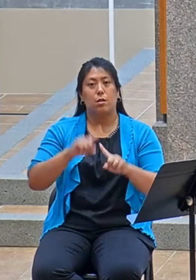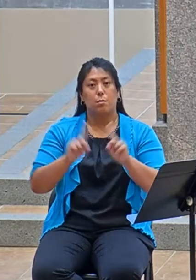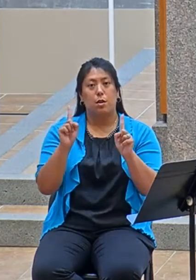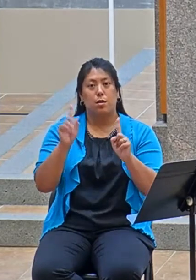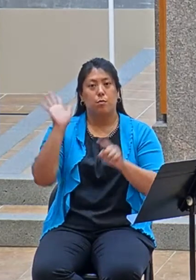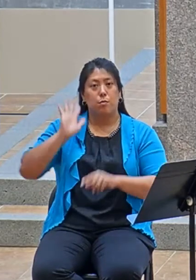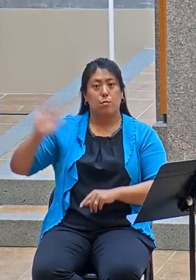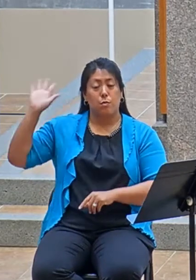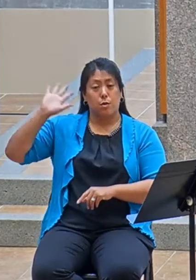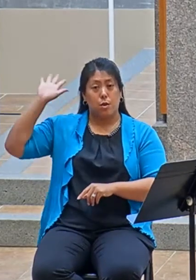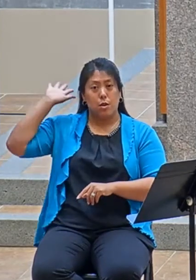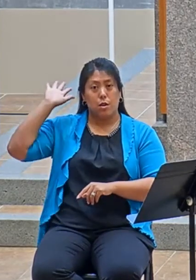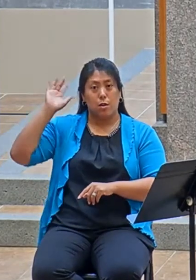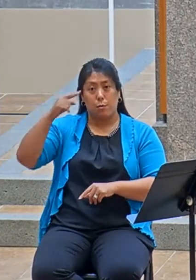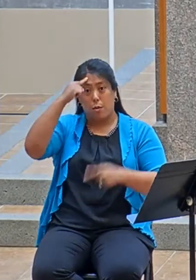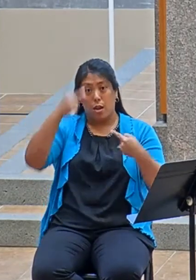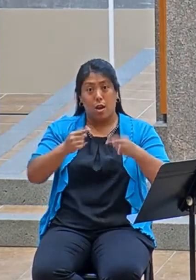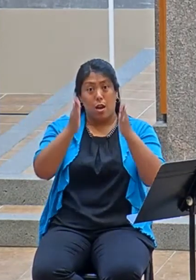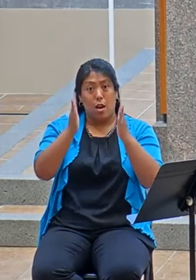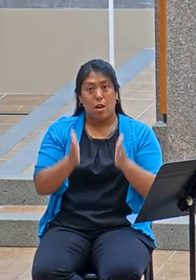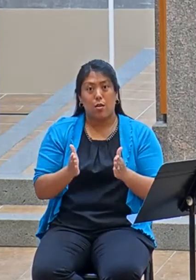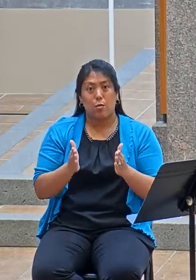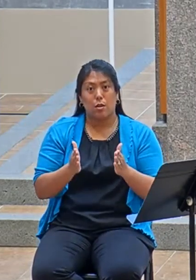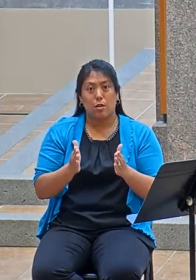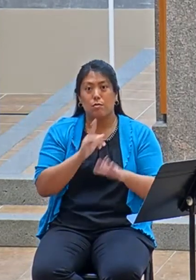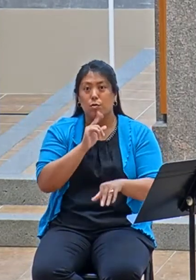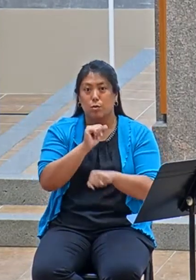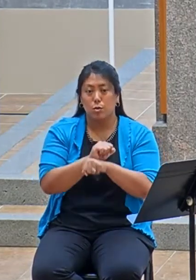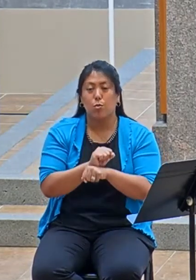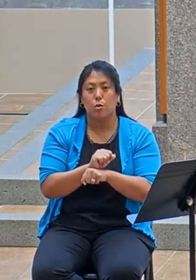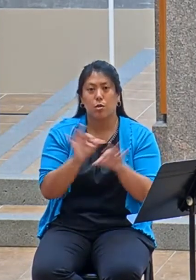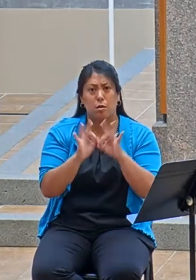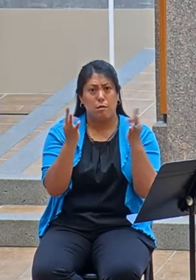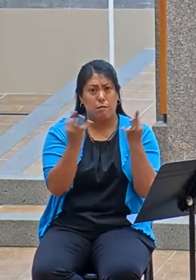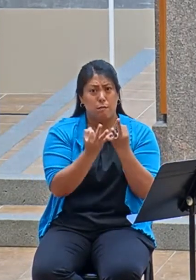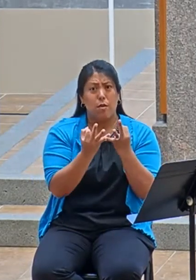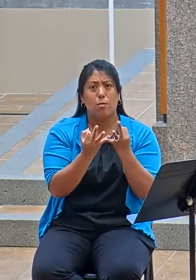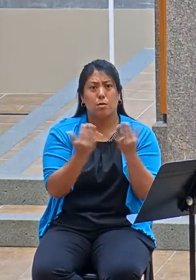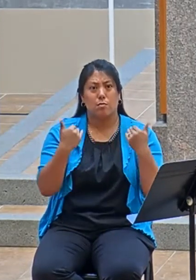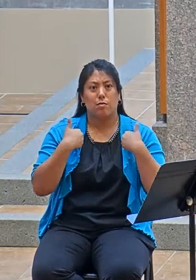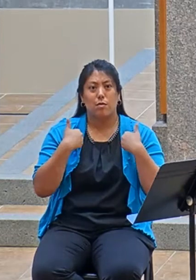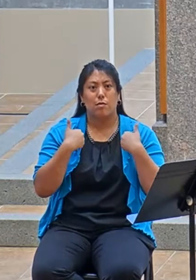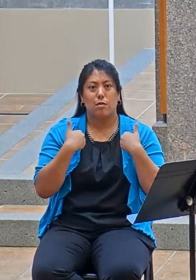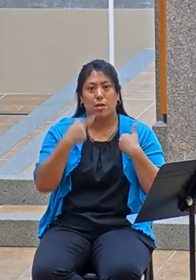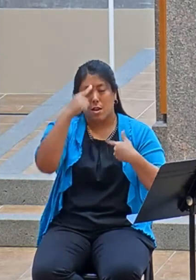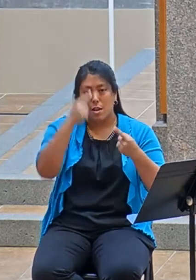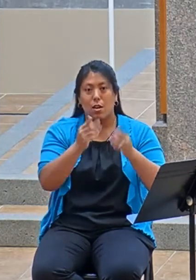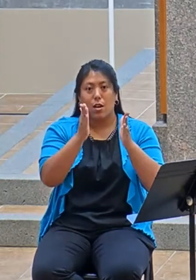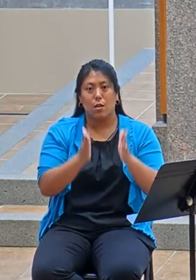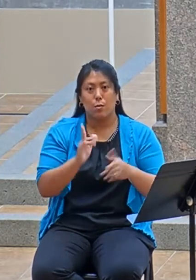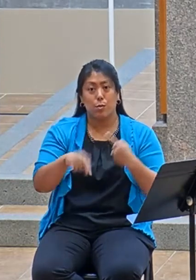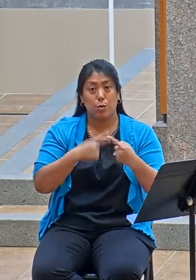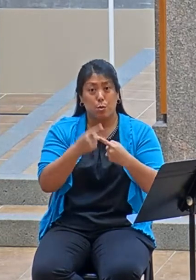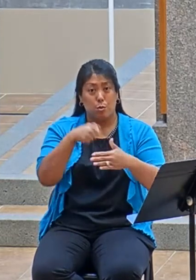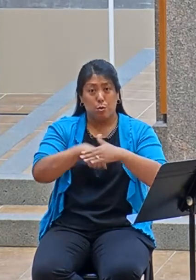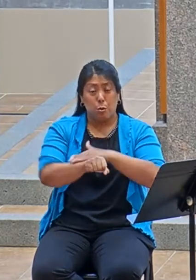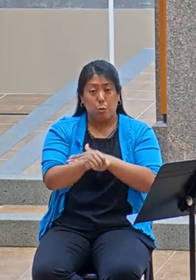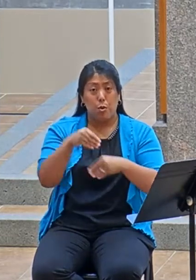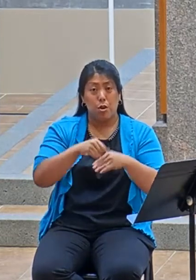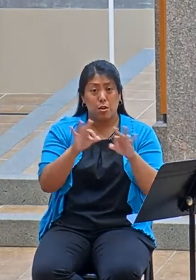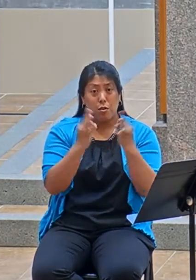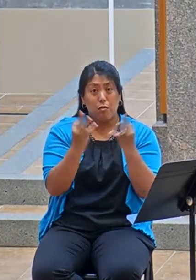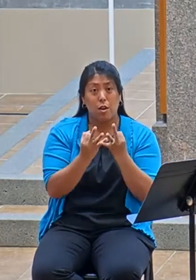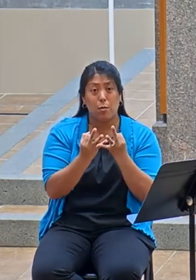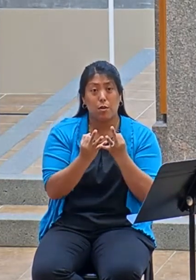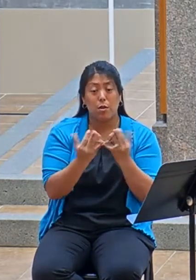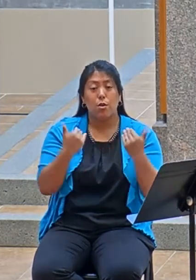then, enemies were around and families had enemies. And when you were born into a family, you